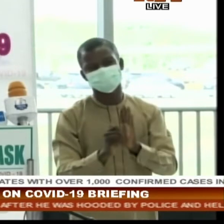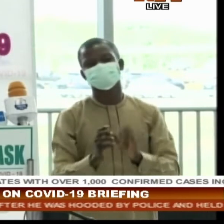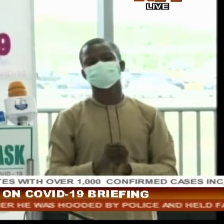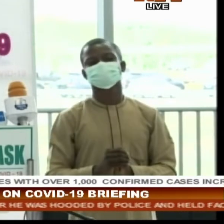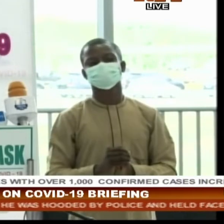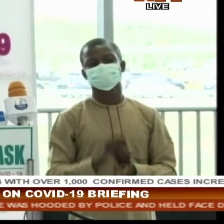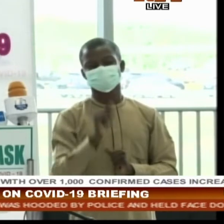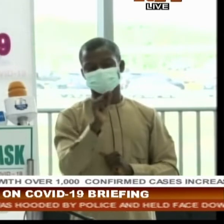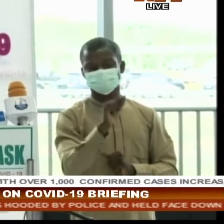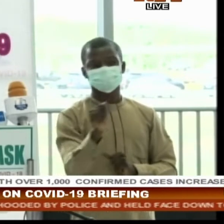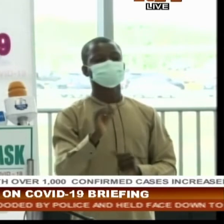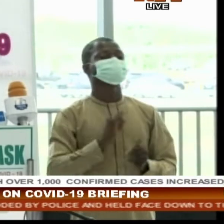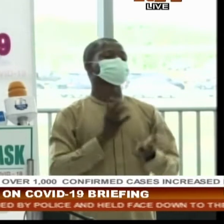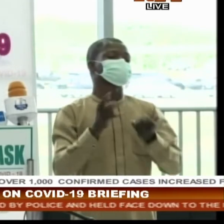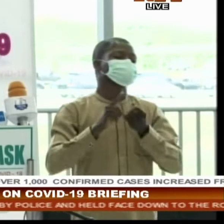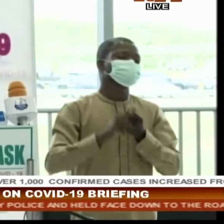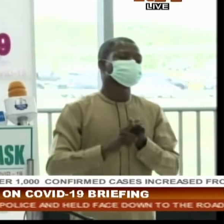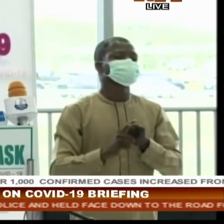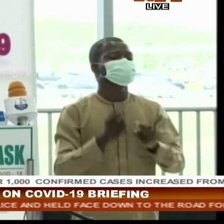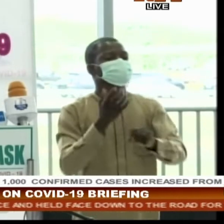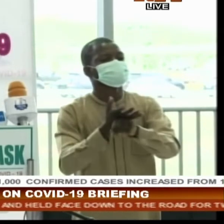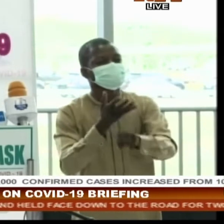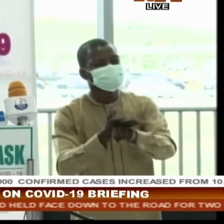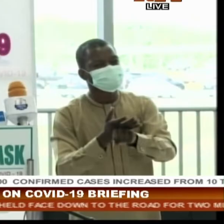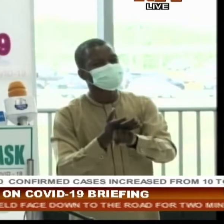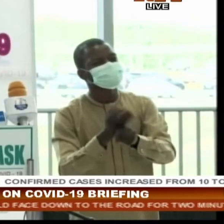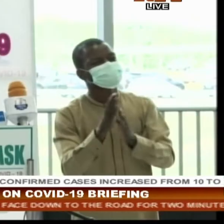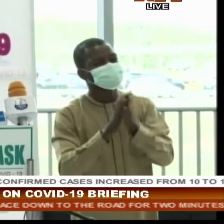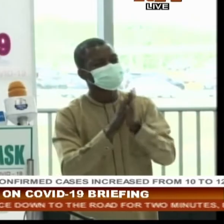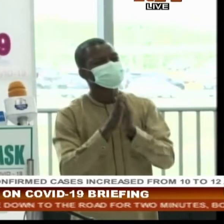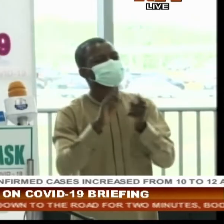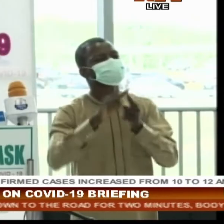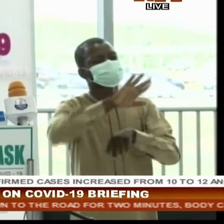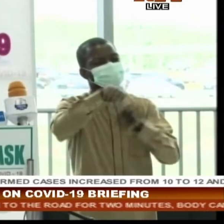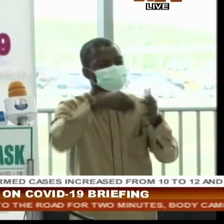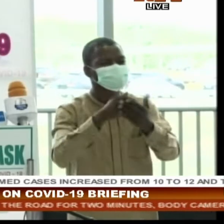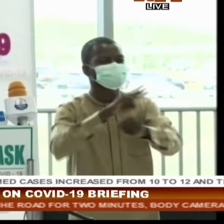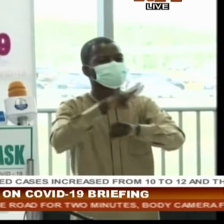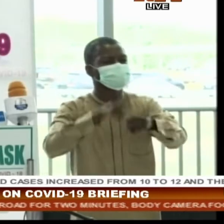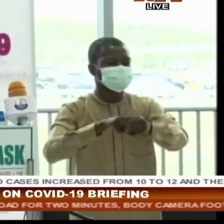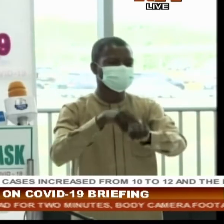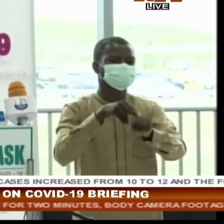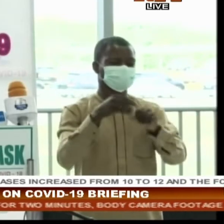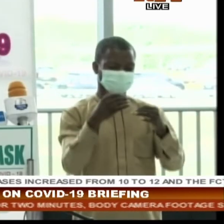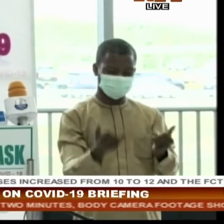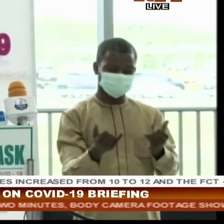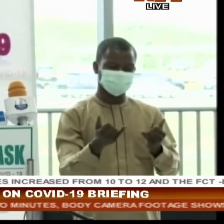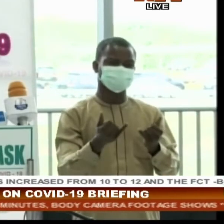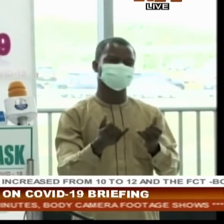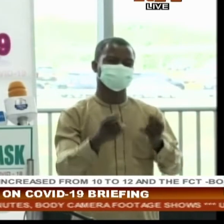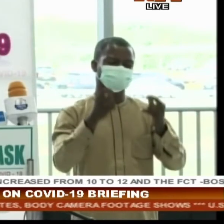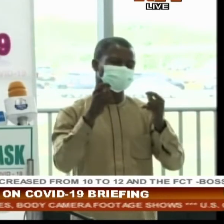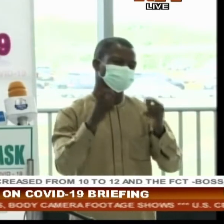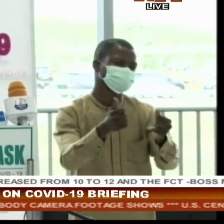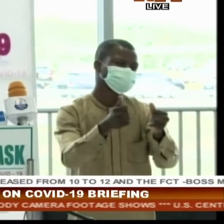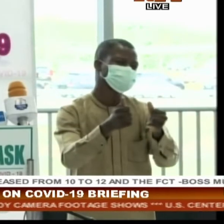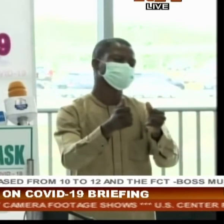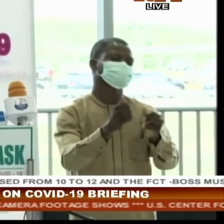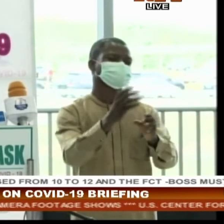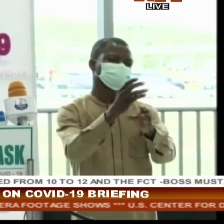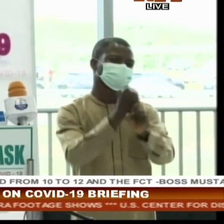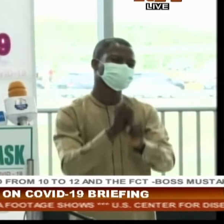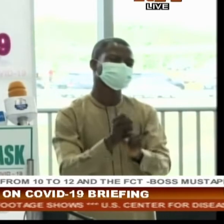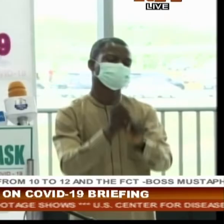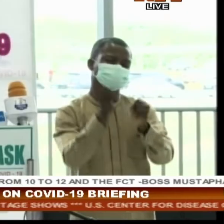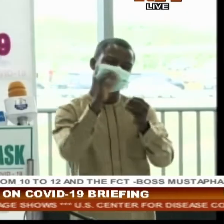to enjoin an appeal to the subnationals at this point to ramp up their testing because